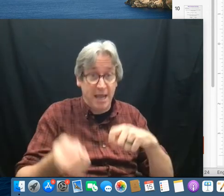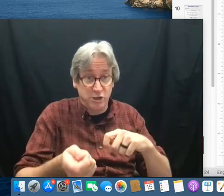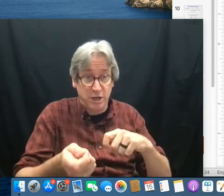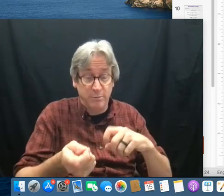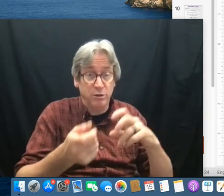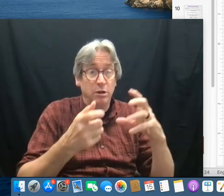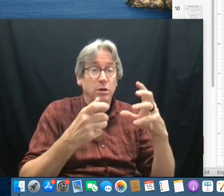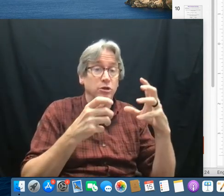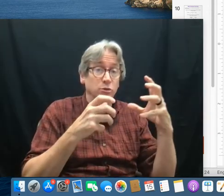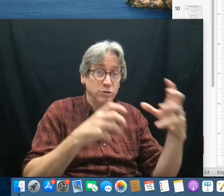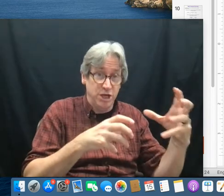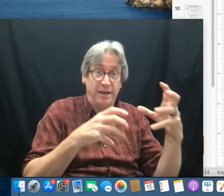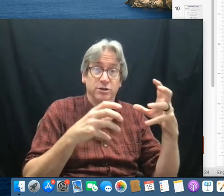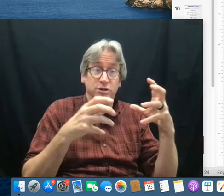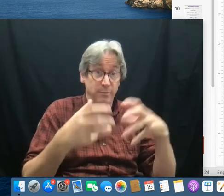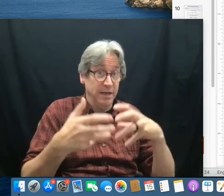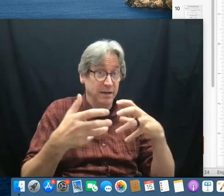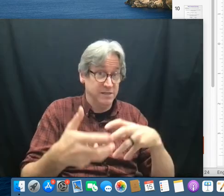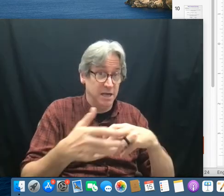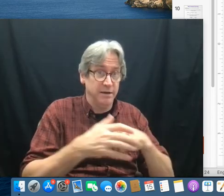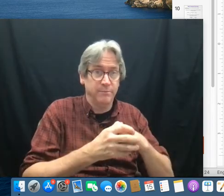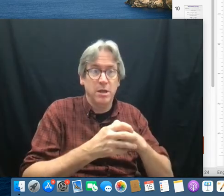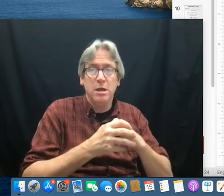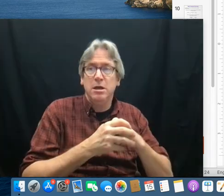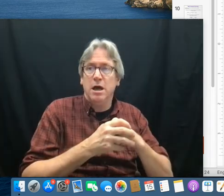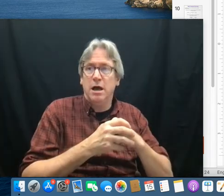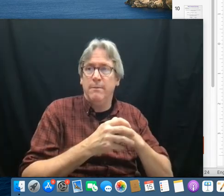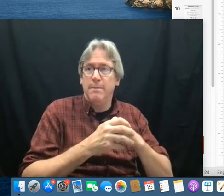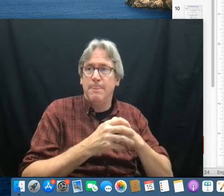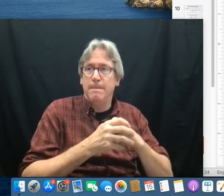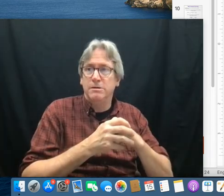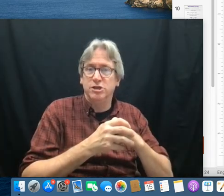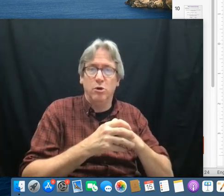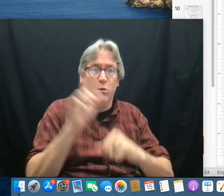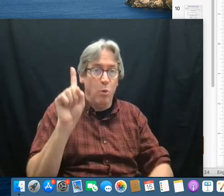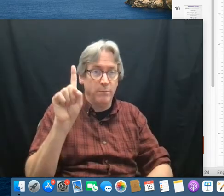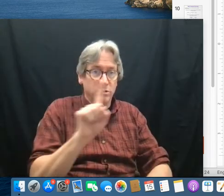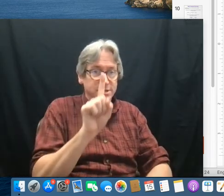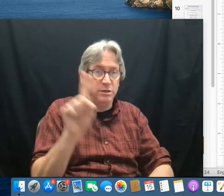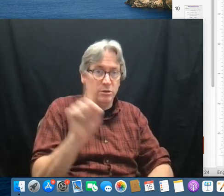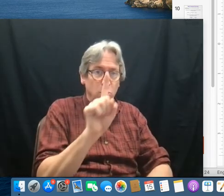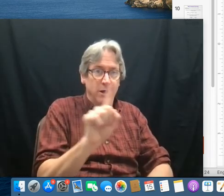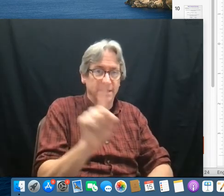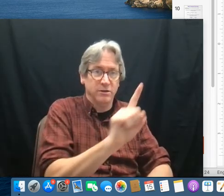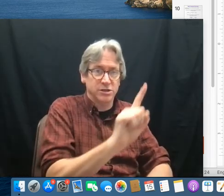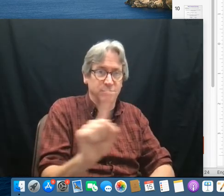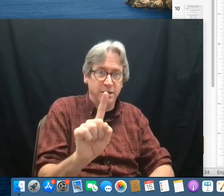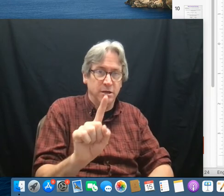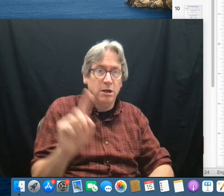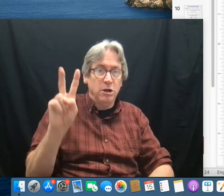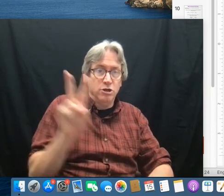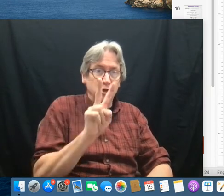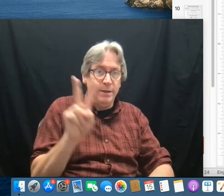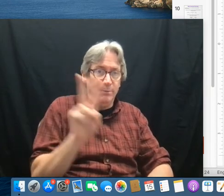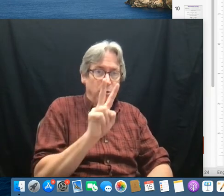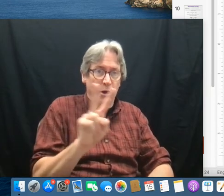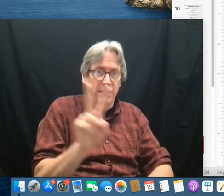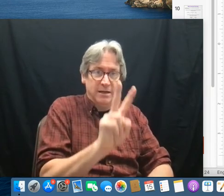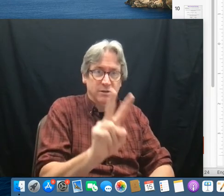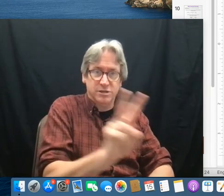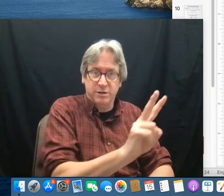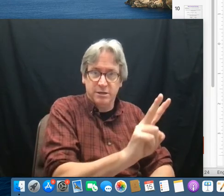way of looking at things, historically speaking, and we can talk about it. The hand shape. Obviously, whatever hand